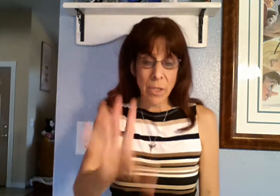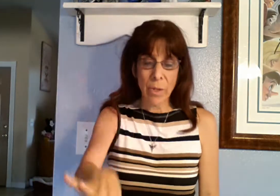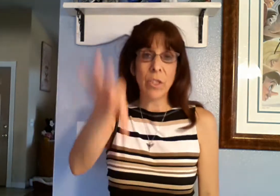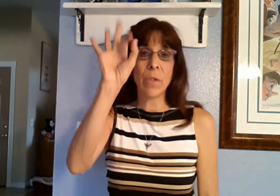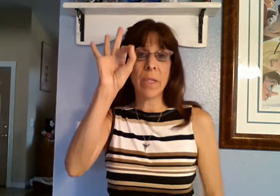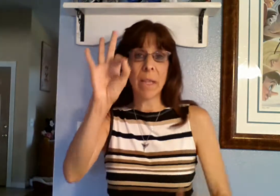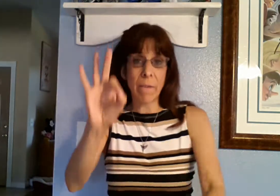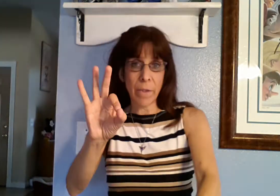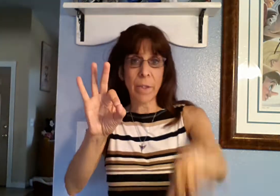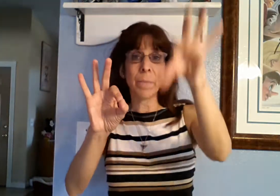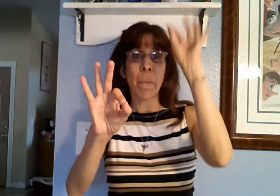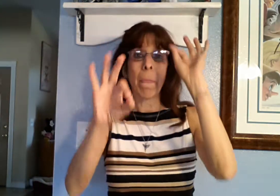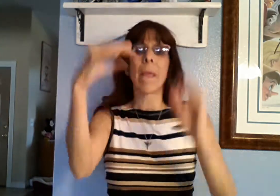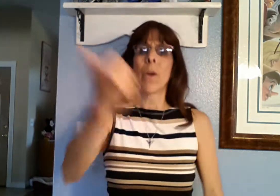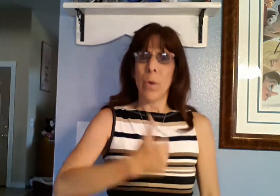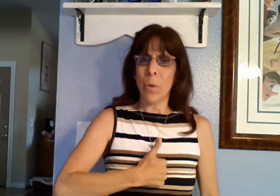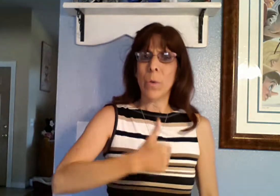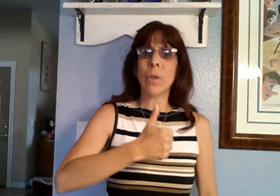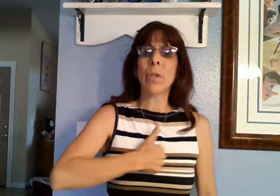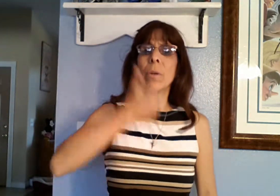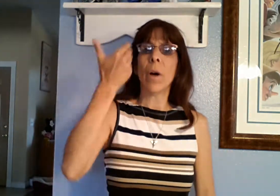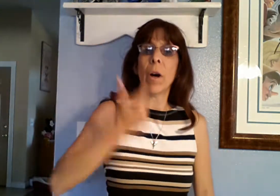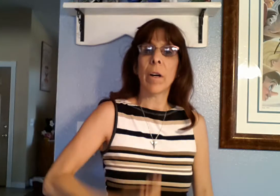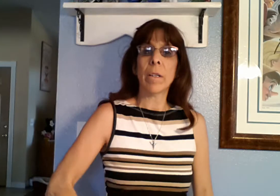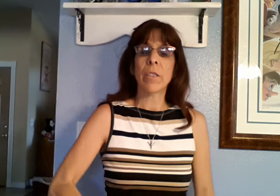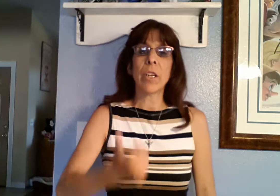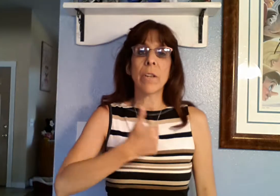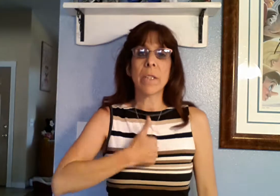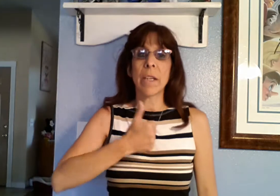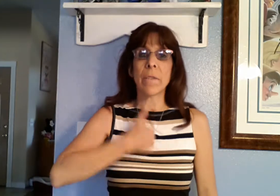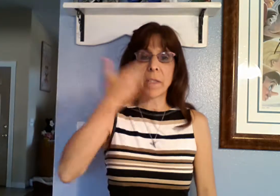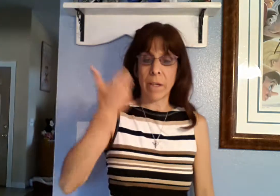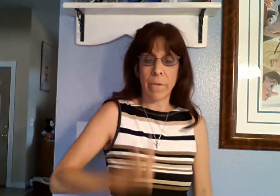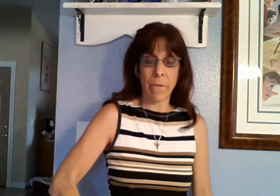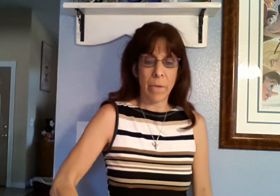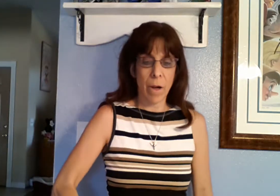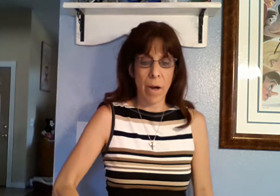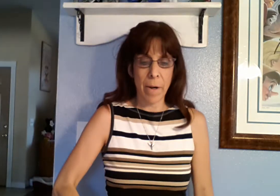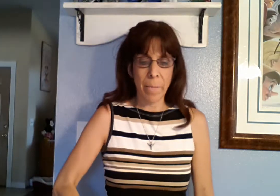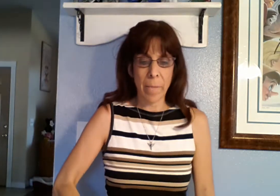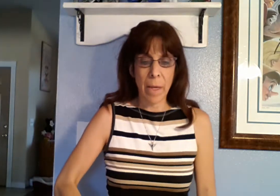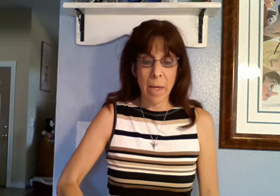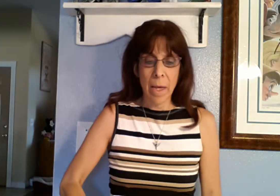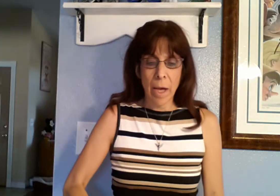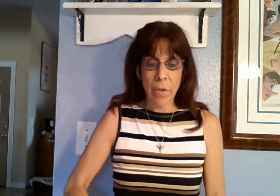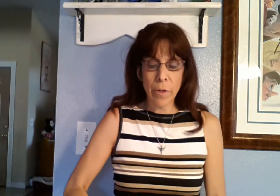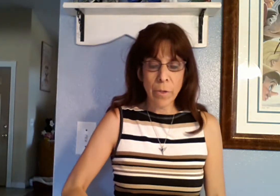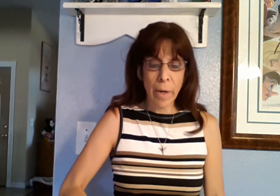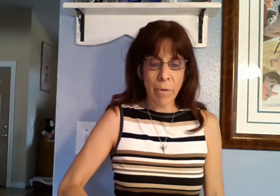as you discover who you are. So you could go self, are. Others around